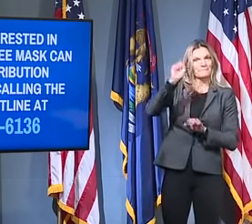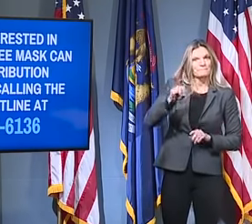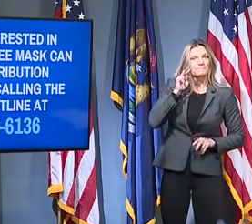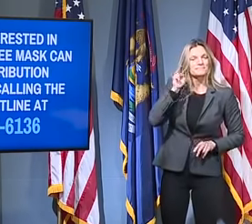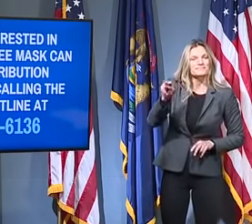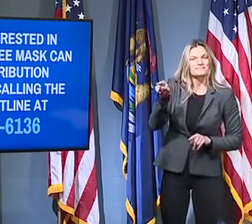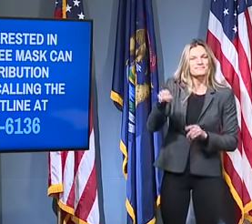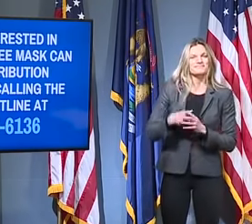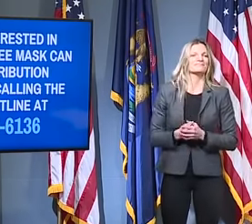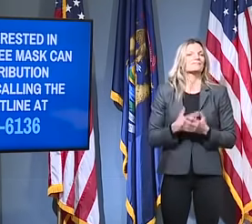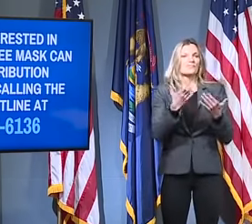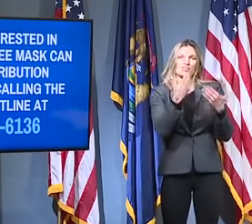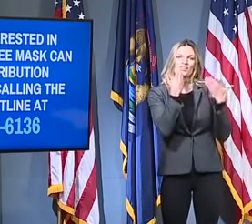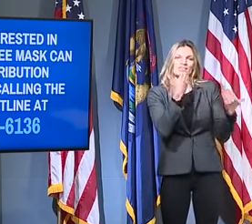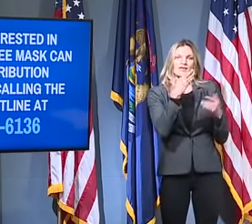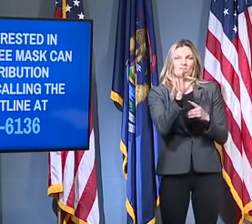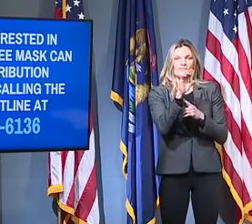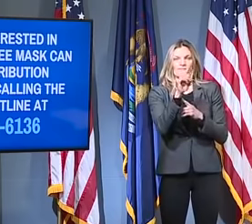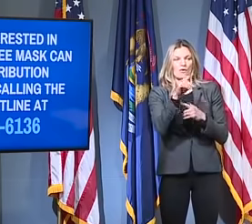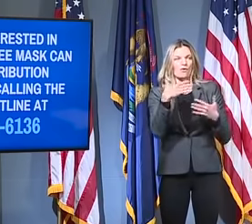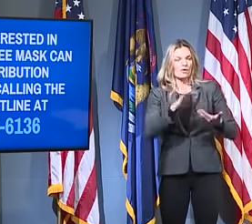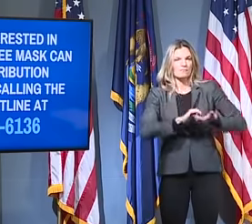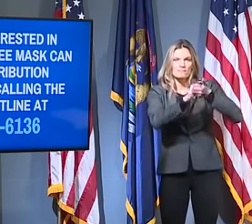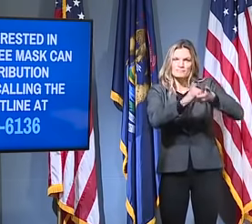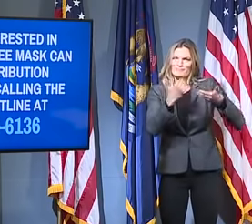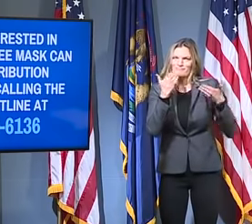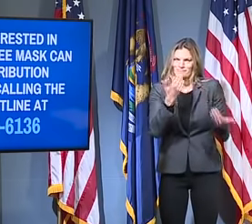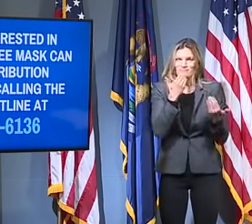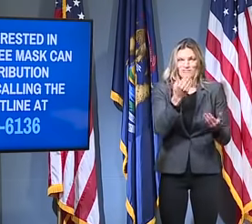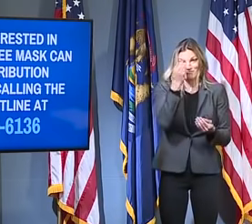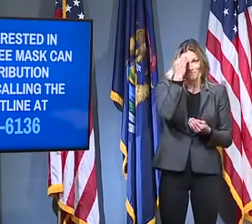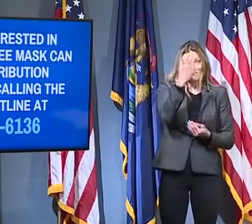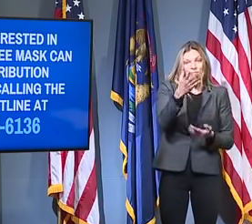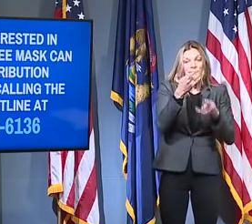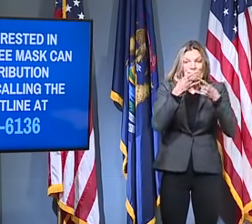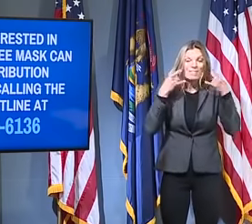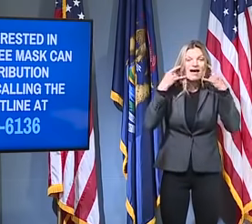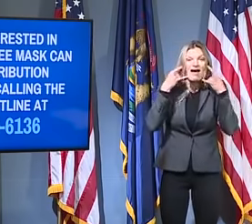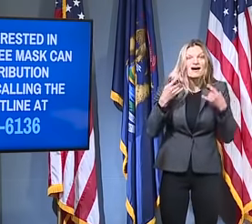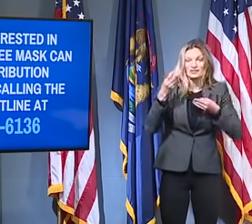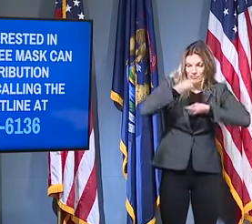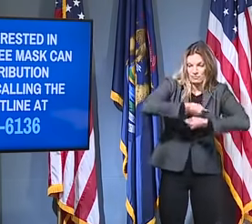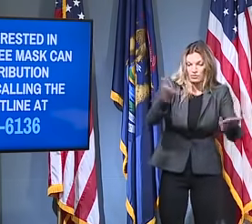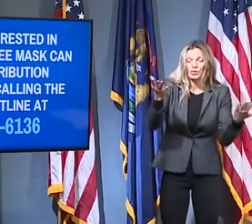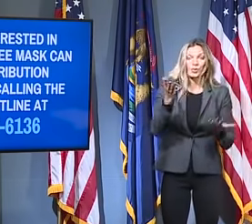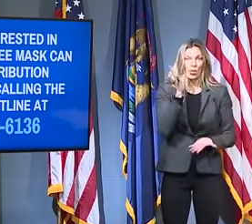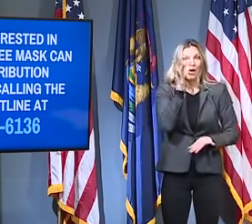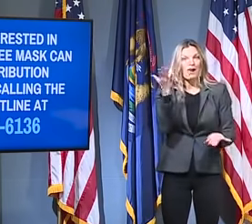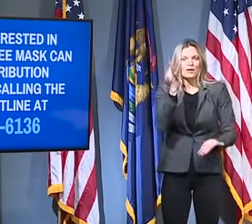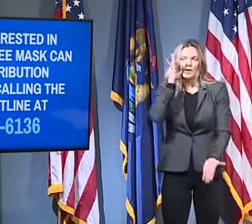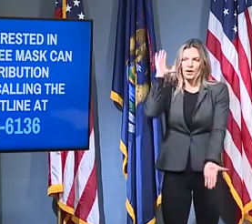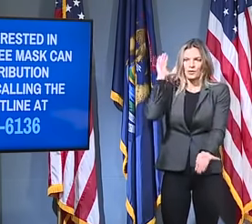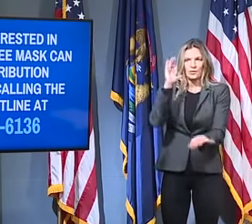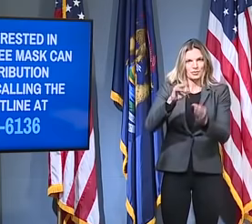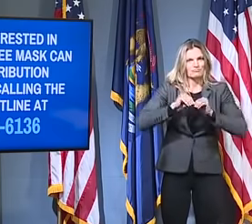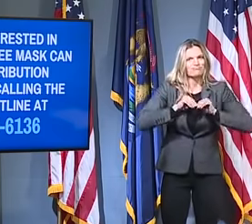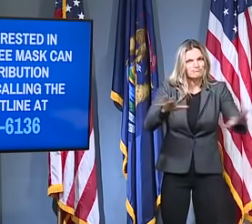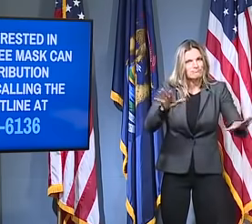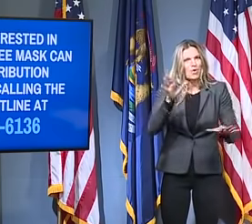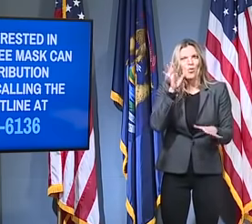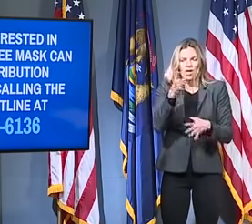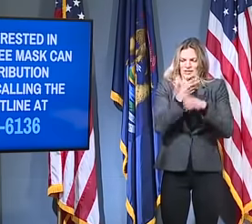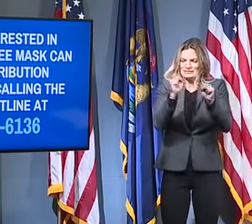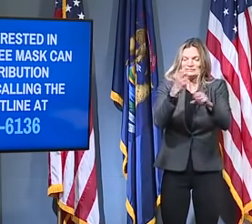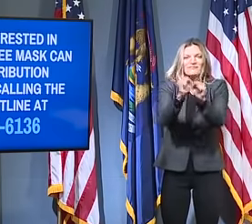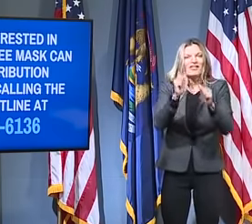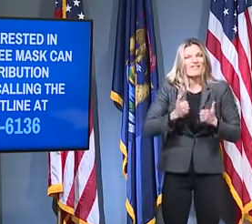their partnership in this project. This partnership is going to save lives. Wearing a mask has been proven to reduce the chance of spreading